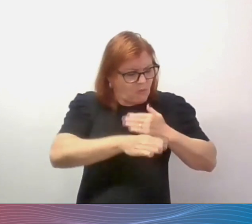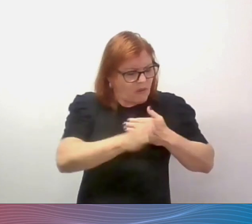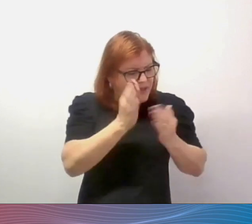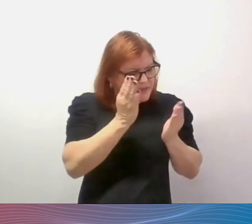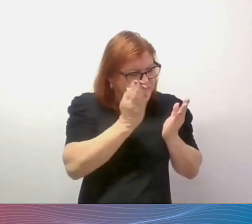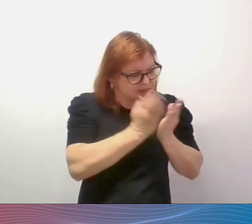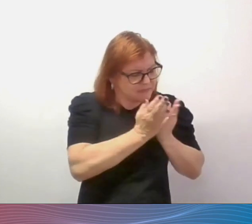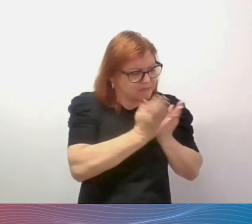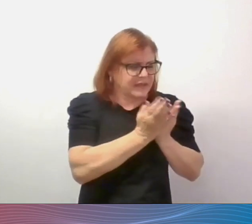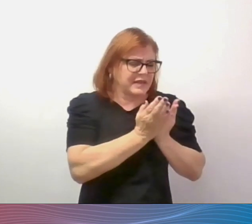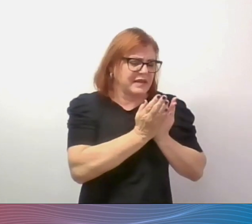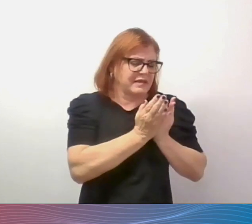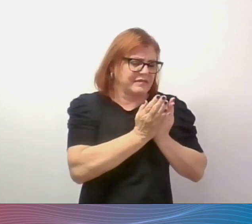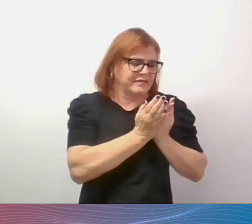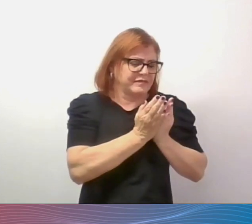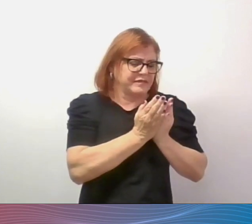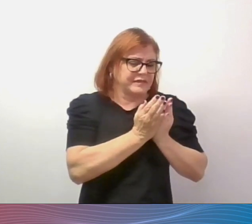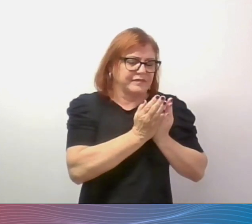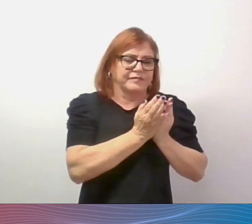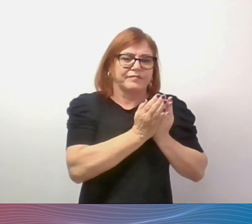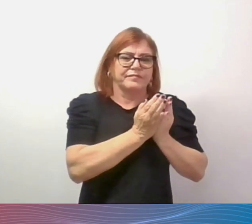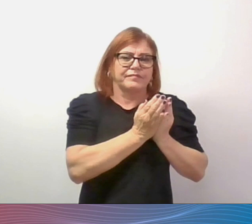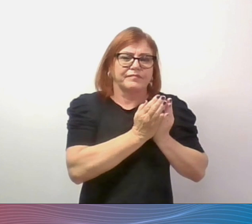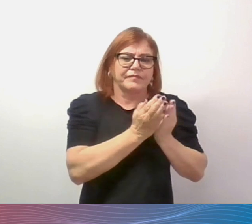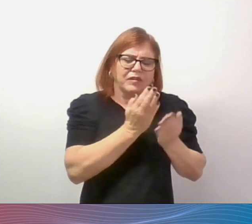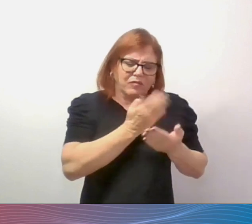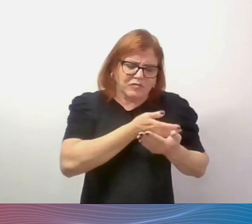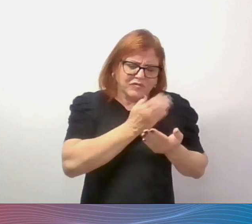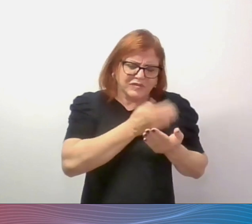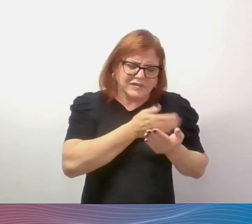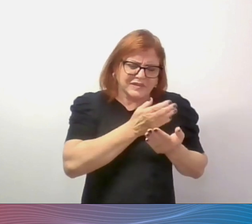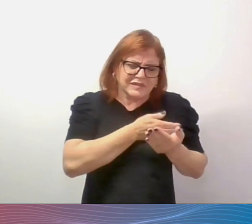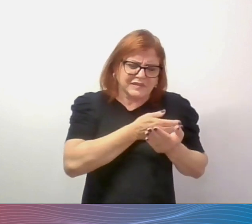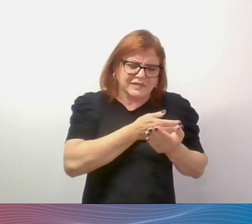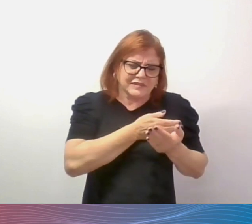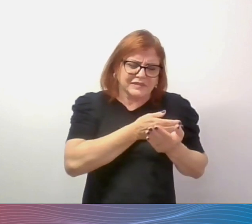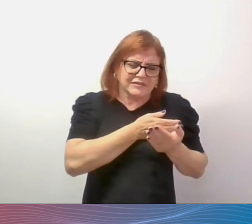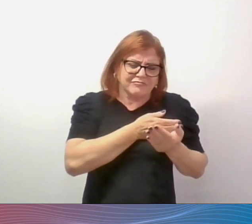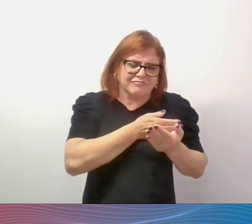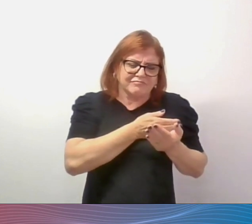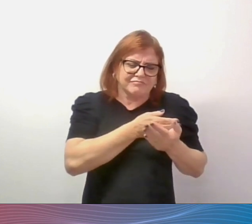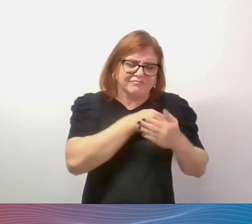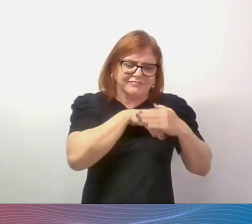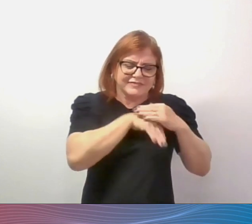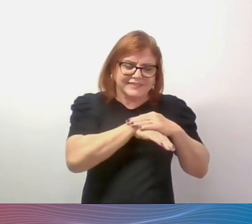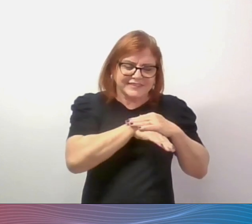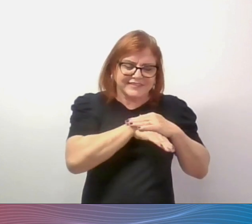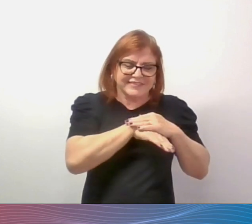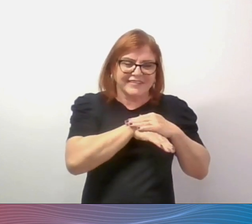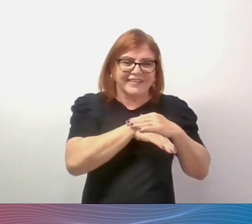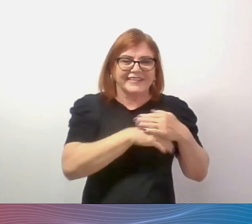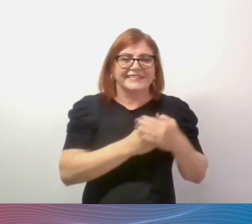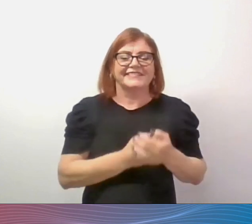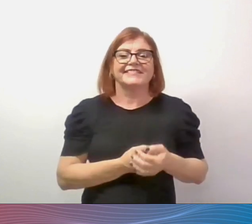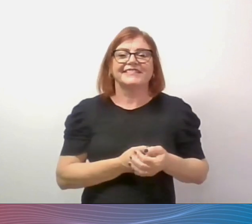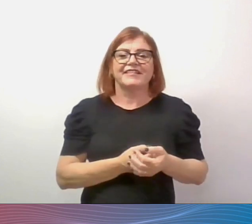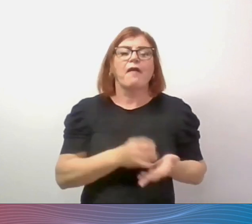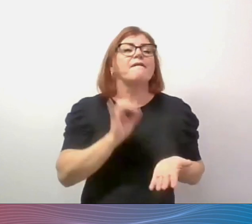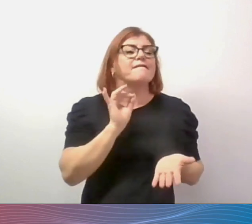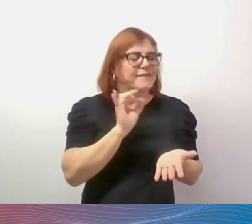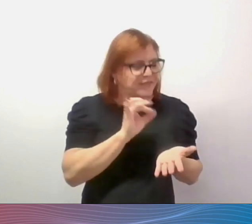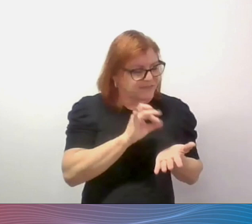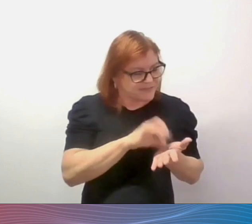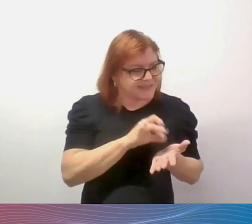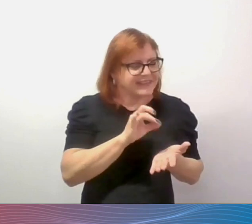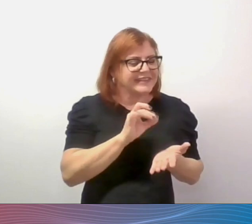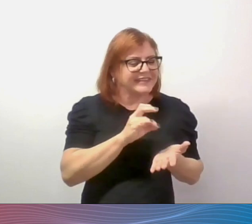Quem guarda a palavra nele? Who keeps his word? Nele. In him. Verdadeiramente tem